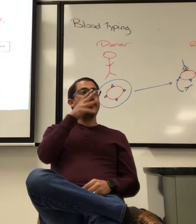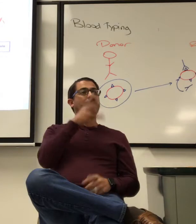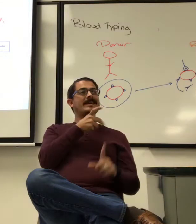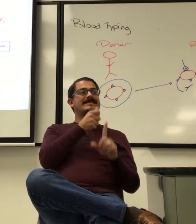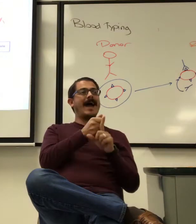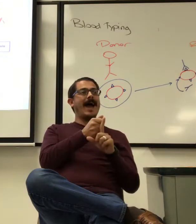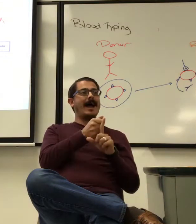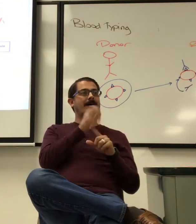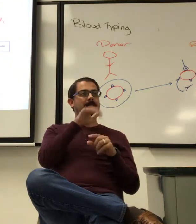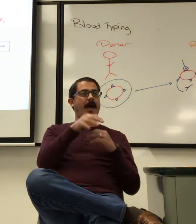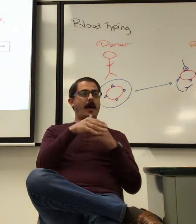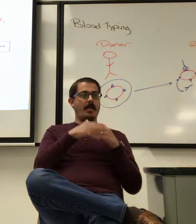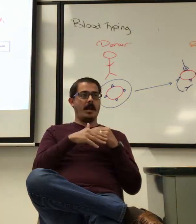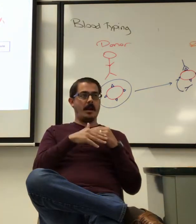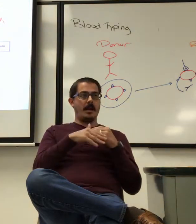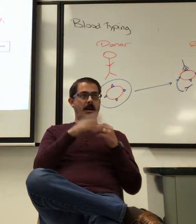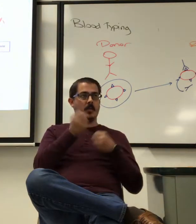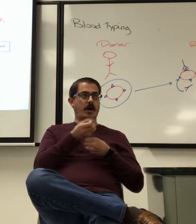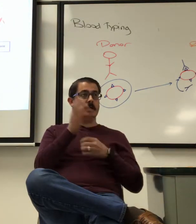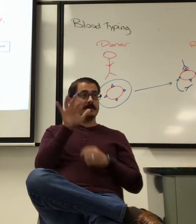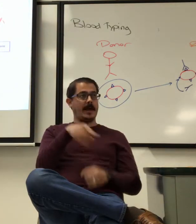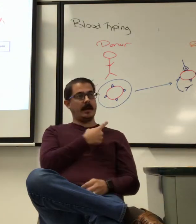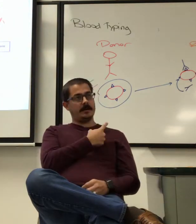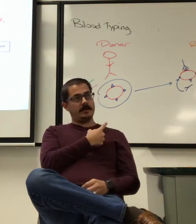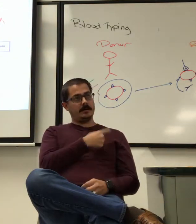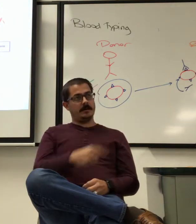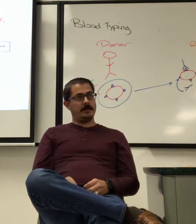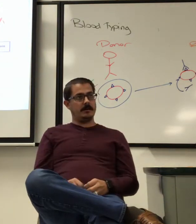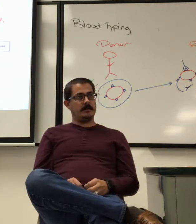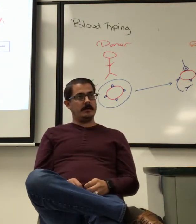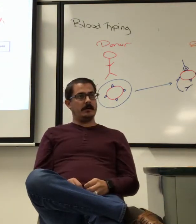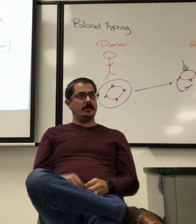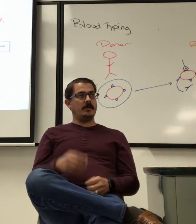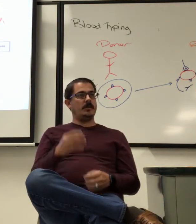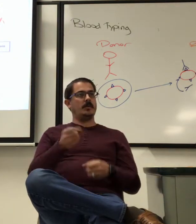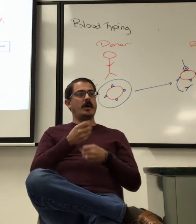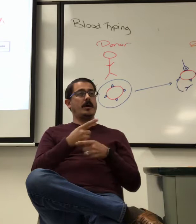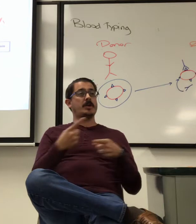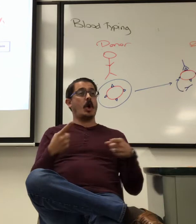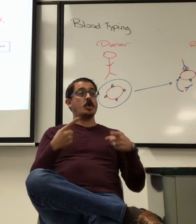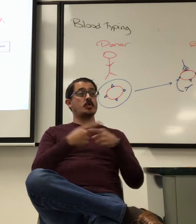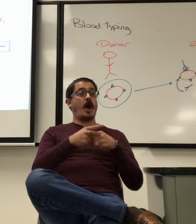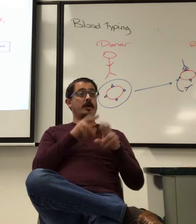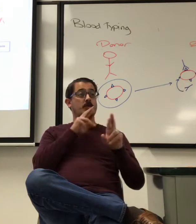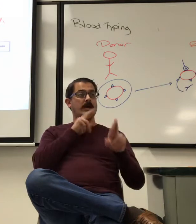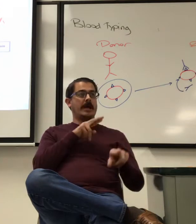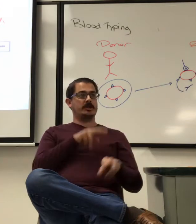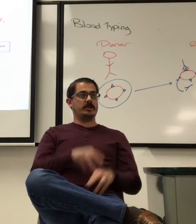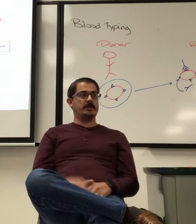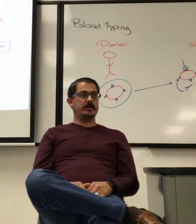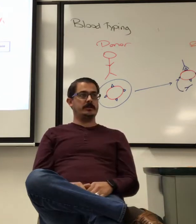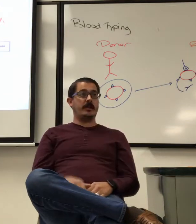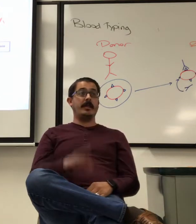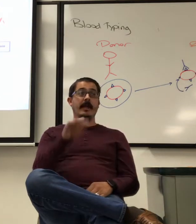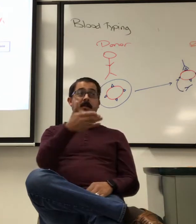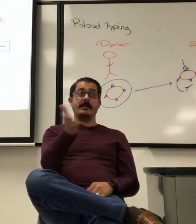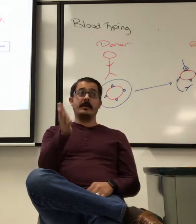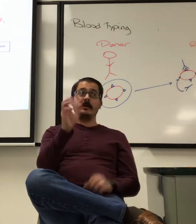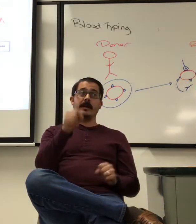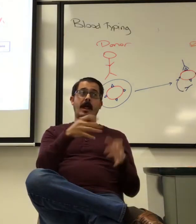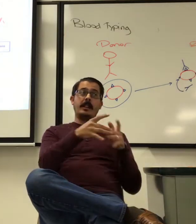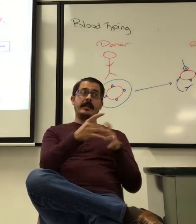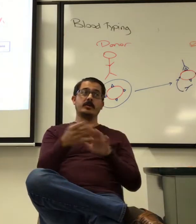that blood. Well, it'll cause that. It'll cause a cross reaction. Okay, and this is the thing that can lead to